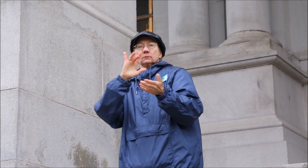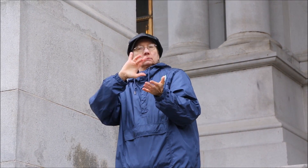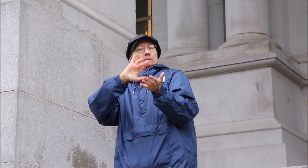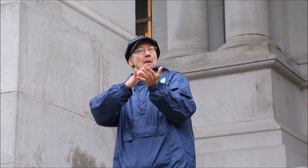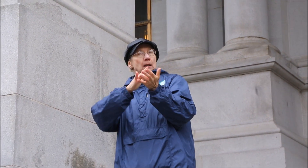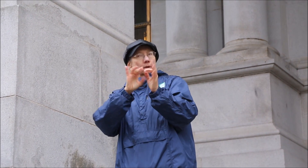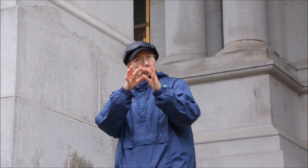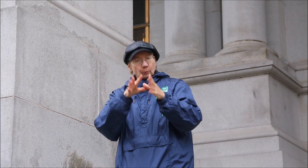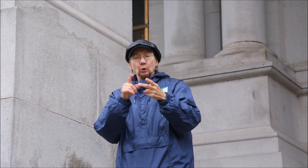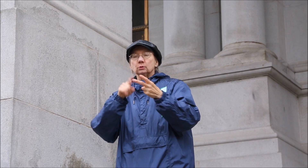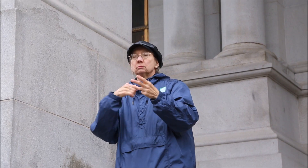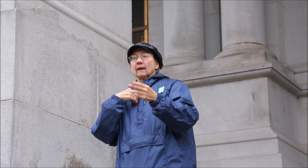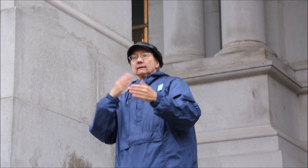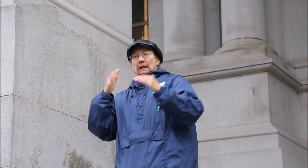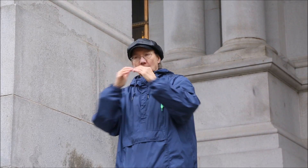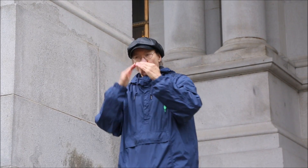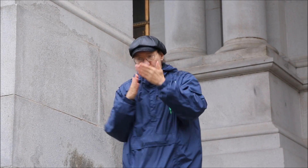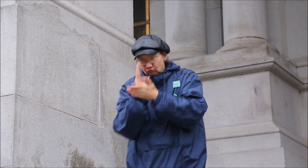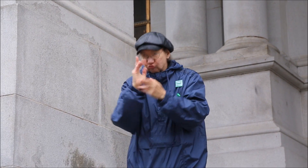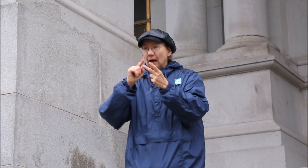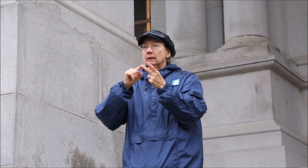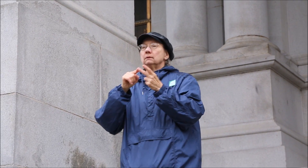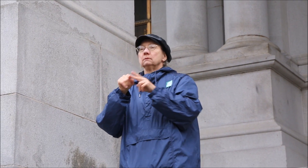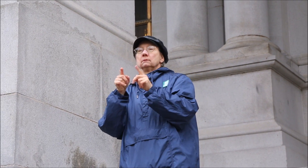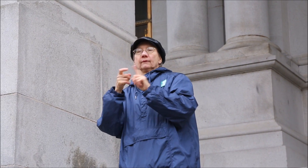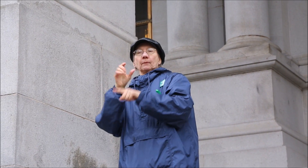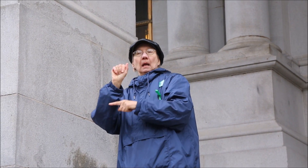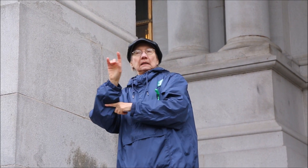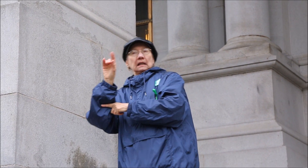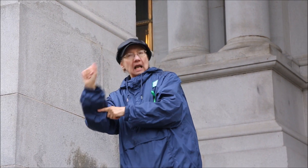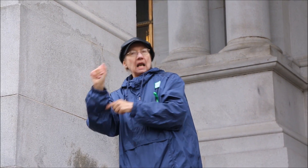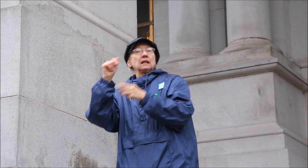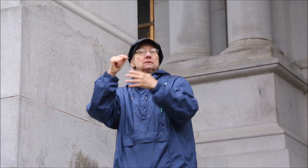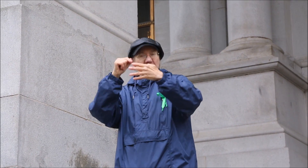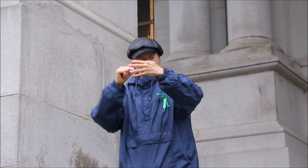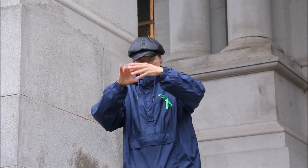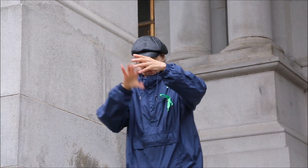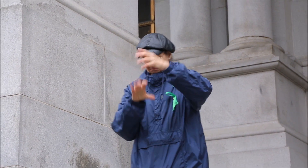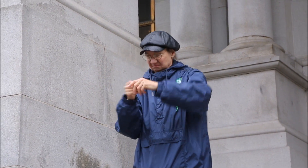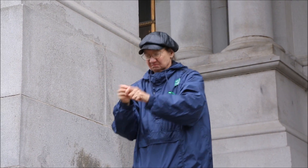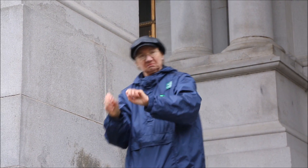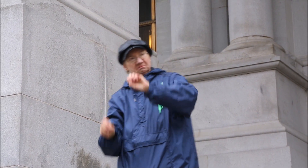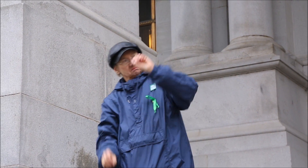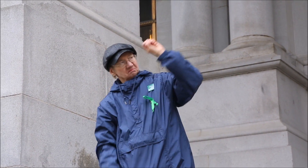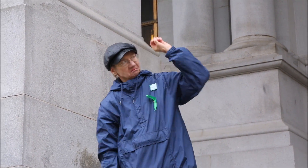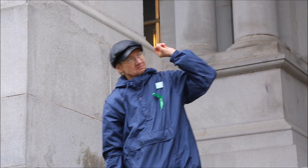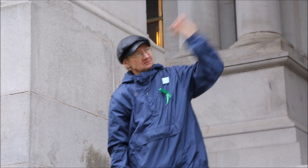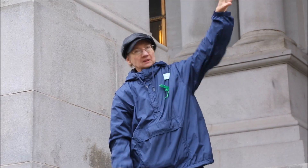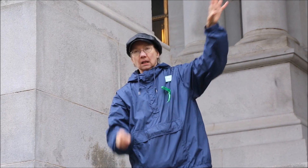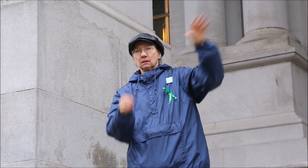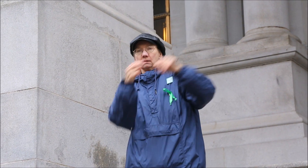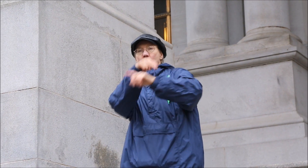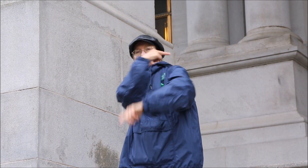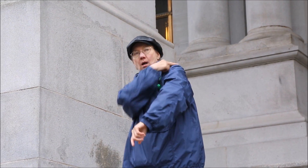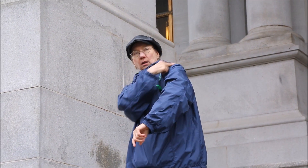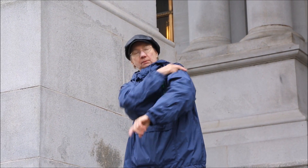would talk, and I would work. I would use a TTY, and they tell me, no, you can't. And I said, what are you talking about? You're on the phones